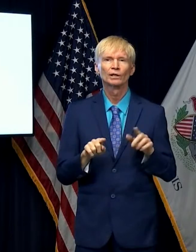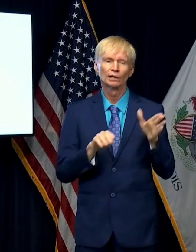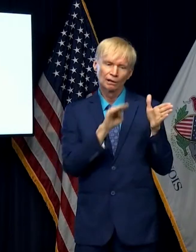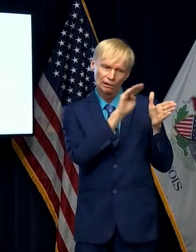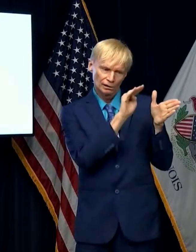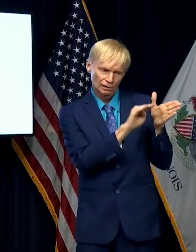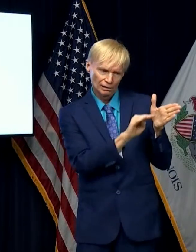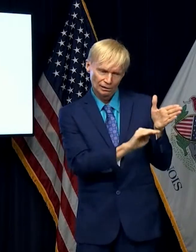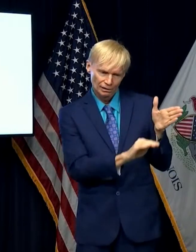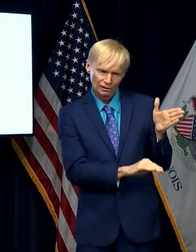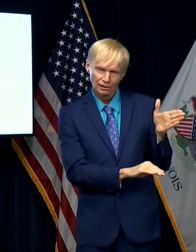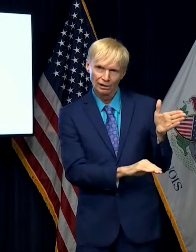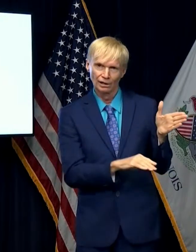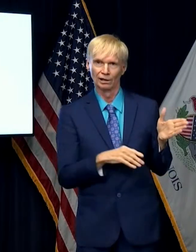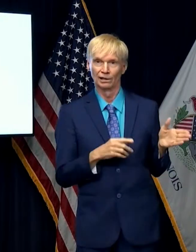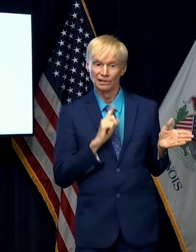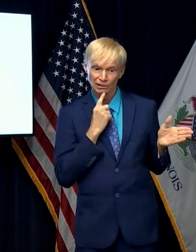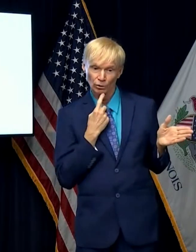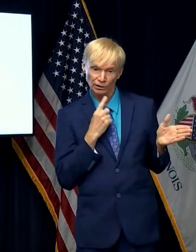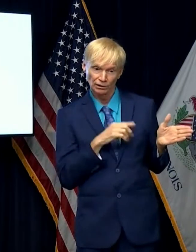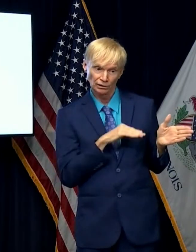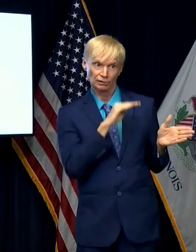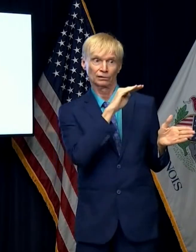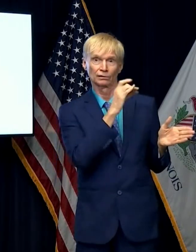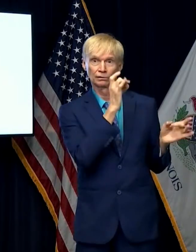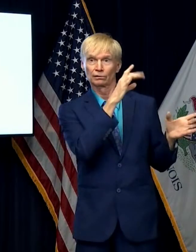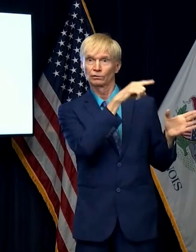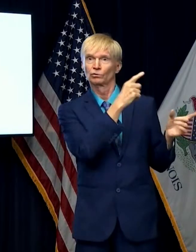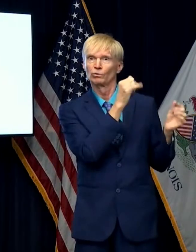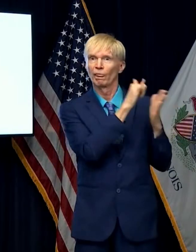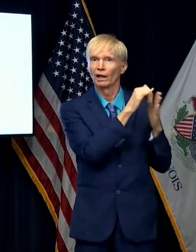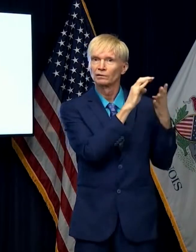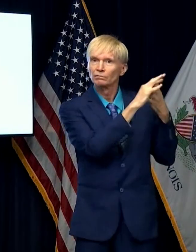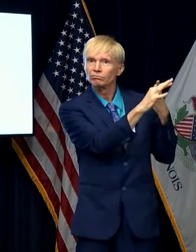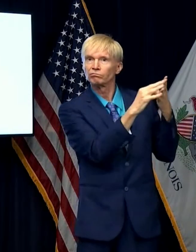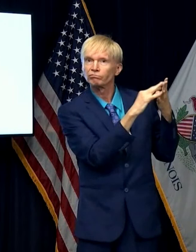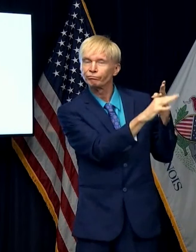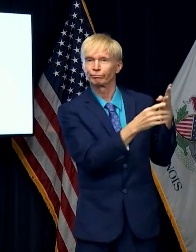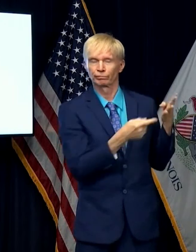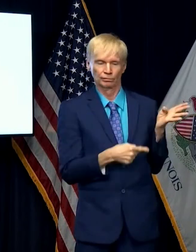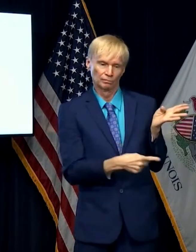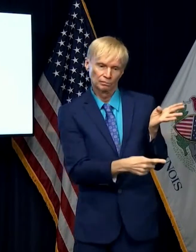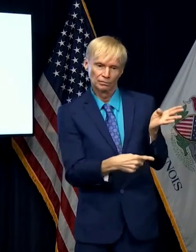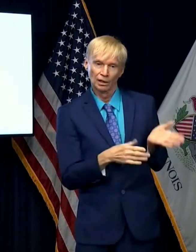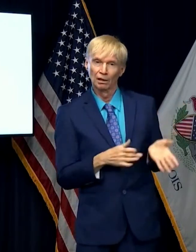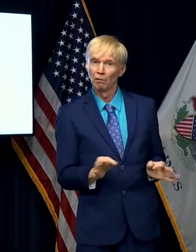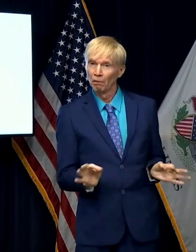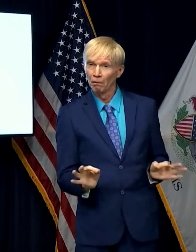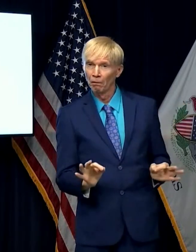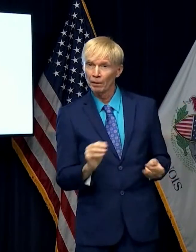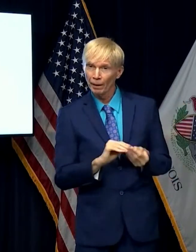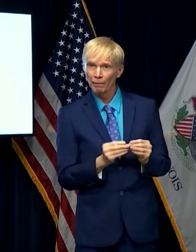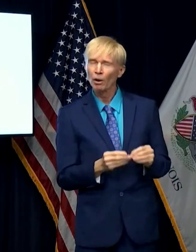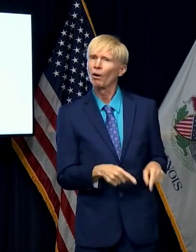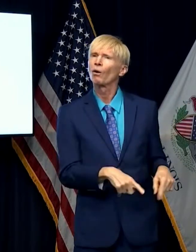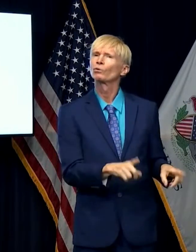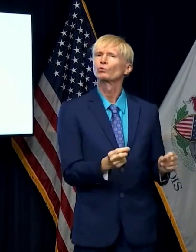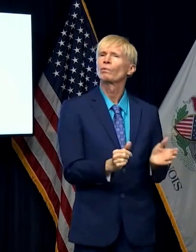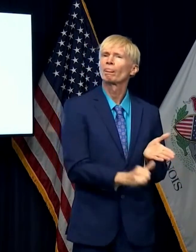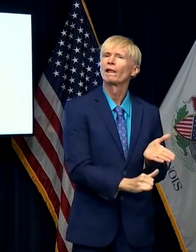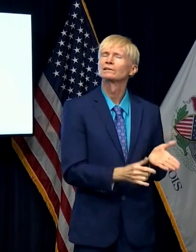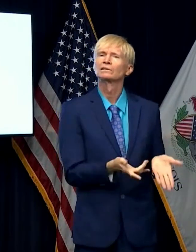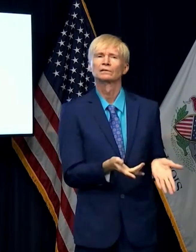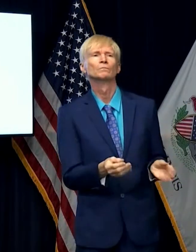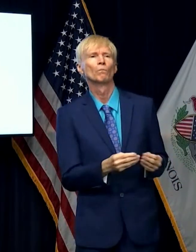virus. And so we're simply taking advantage of what we think will work for the most vulnerable populations to keep them